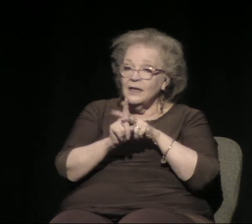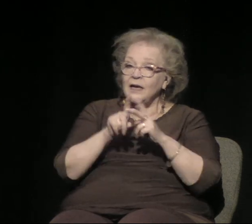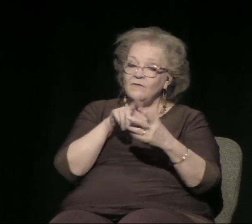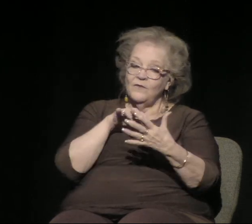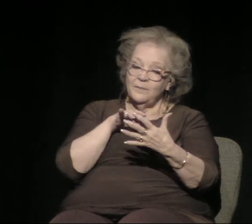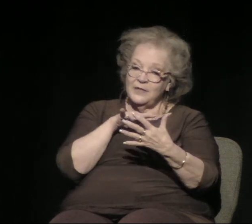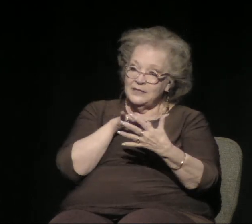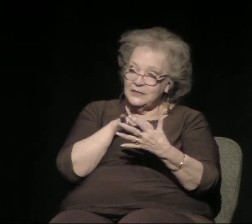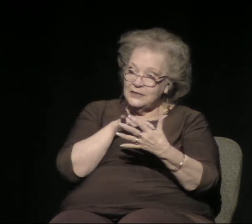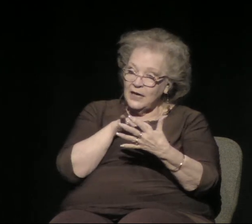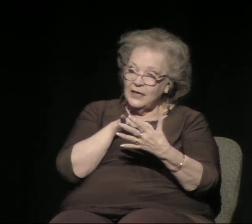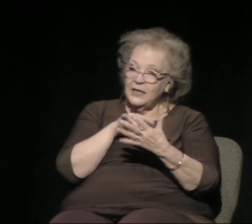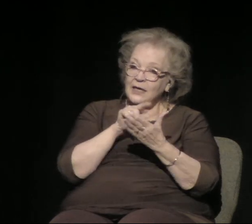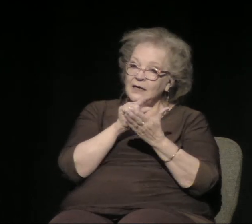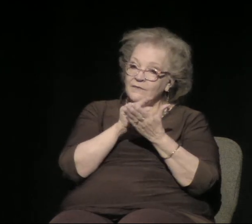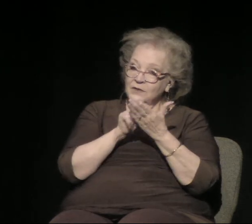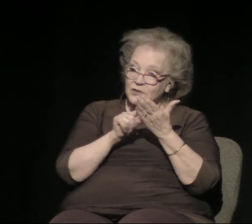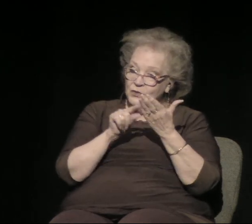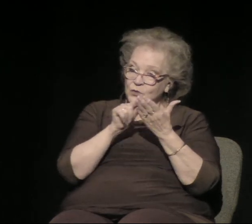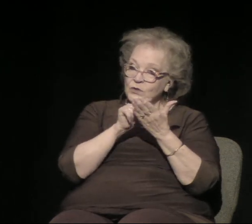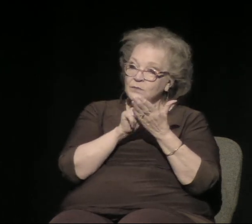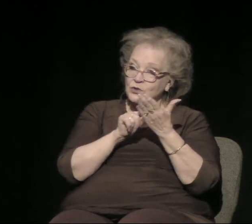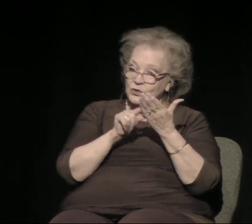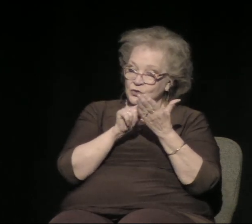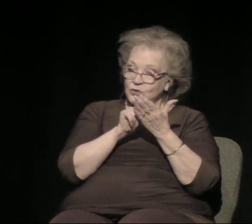study of the scriptures.